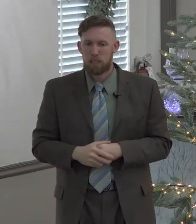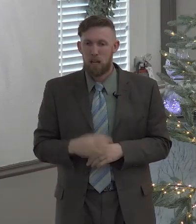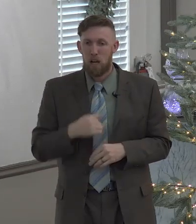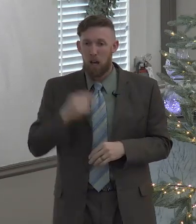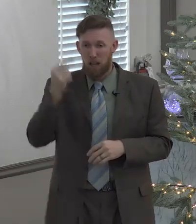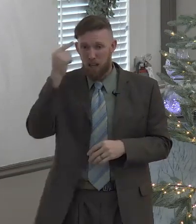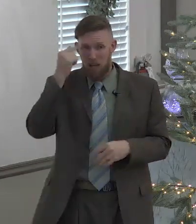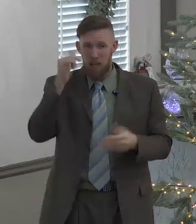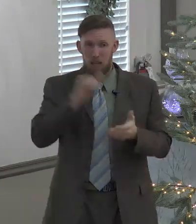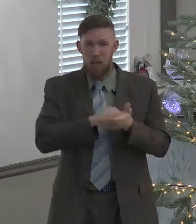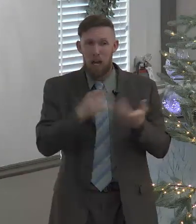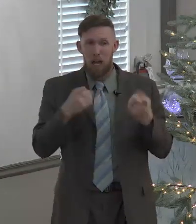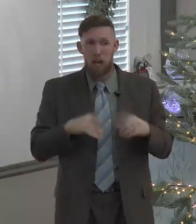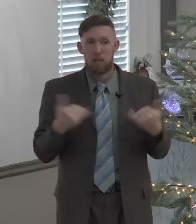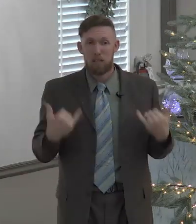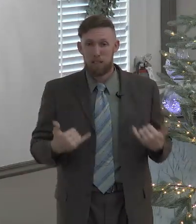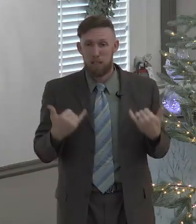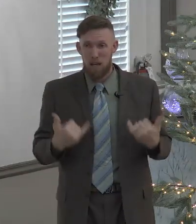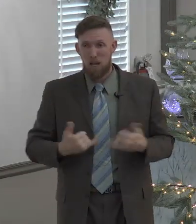You know something, beloved?